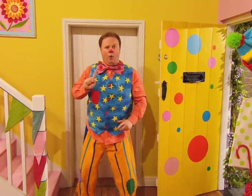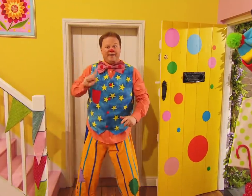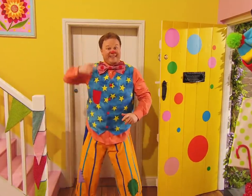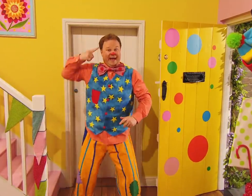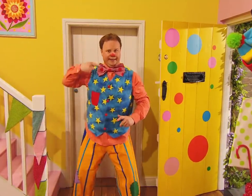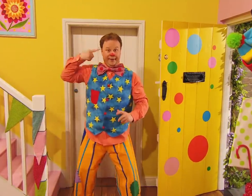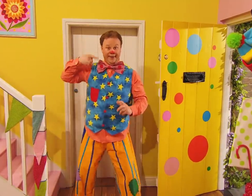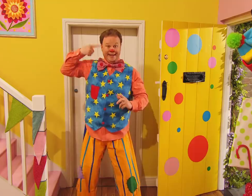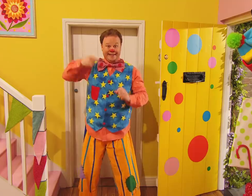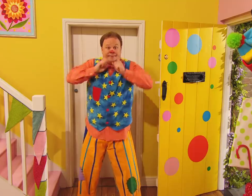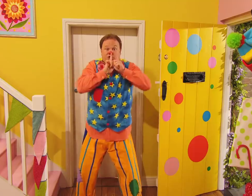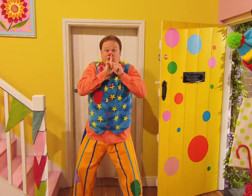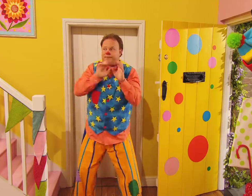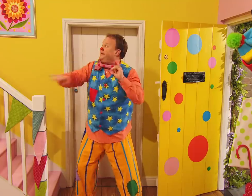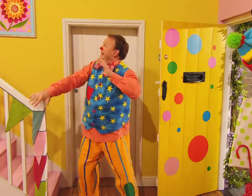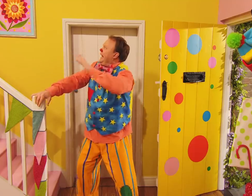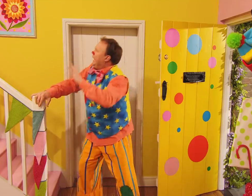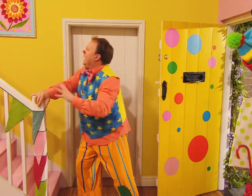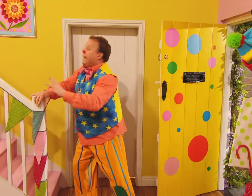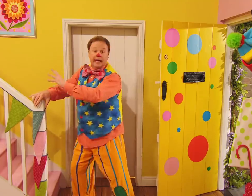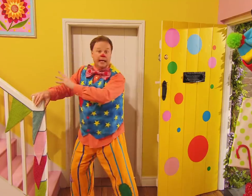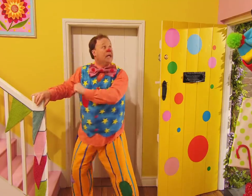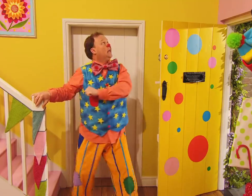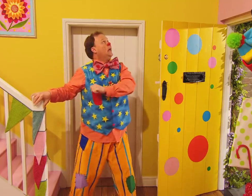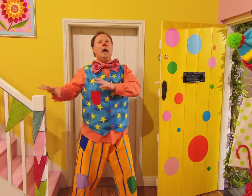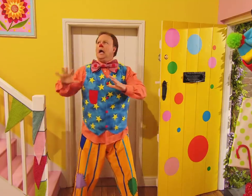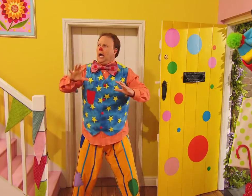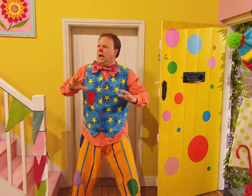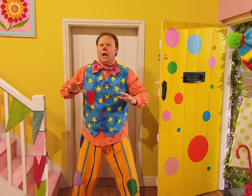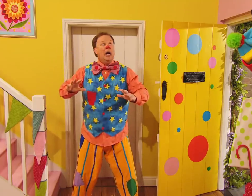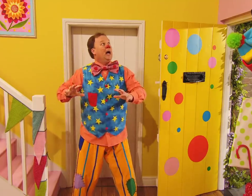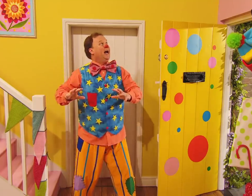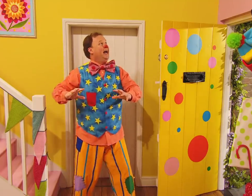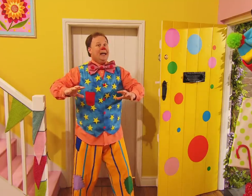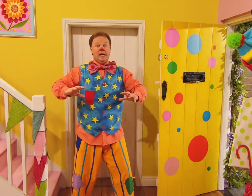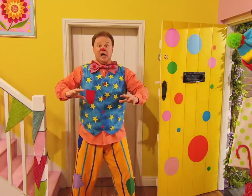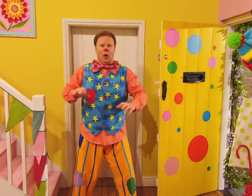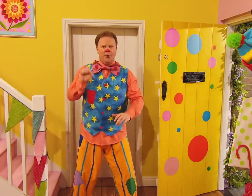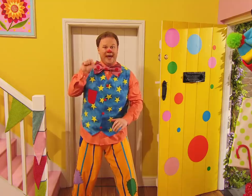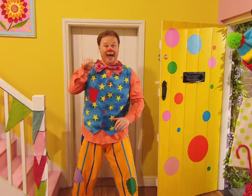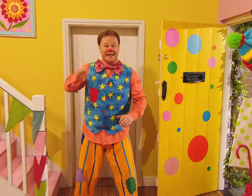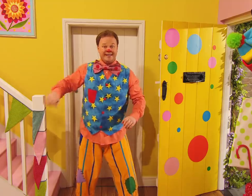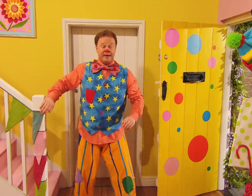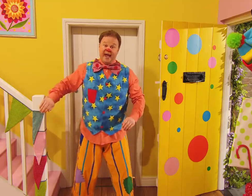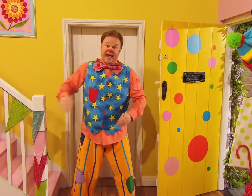What's that noise? It sounds like someone's mowing the grass outside. Oh, yes. It's